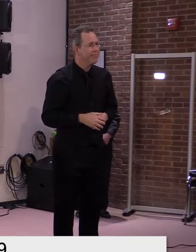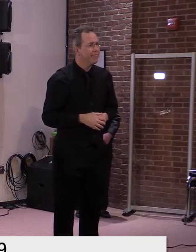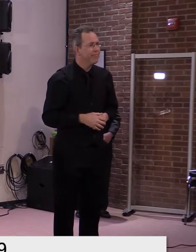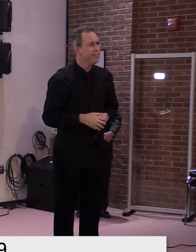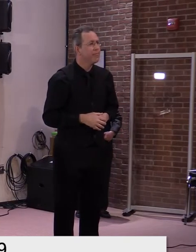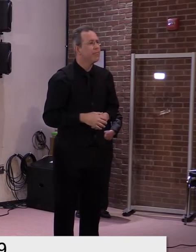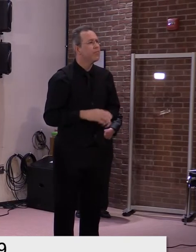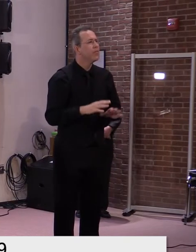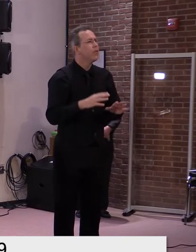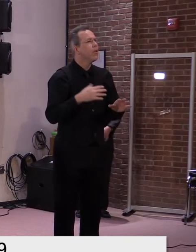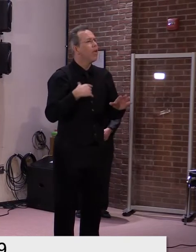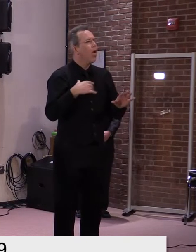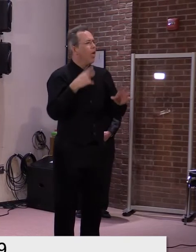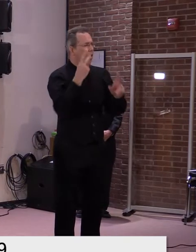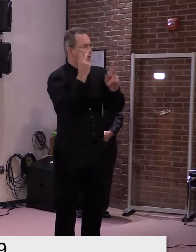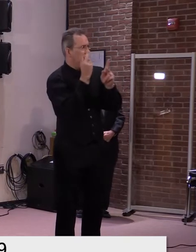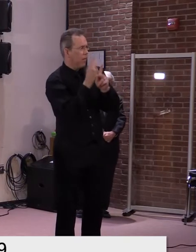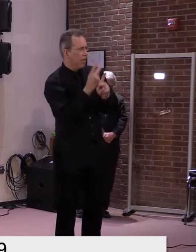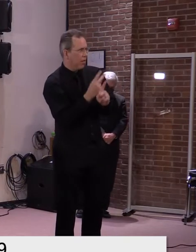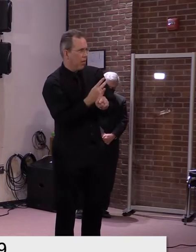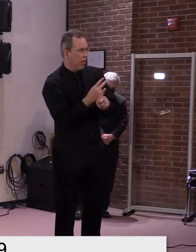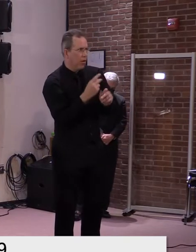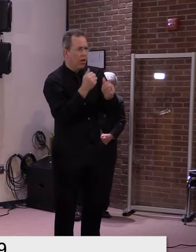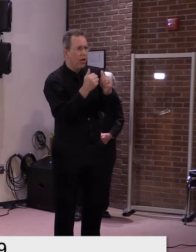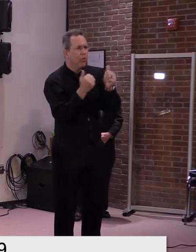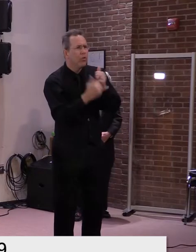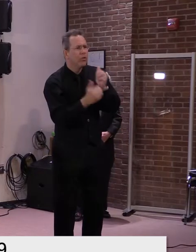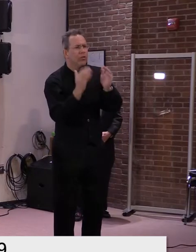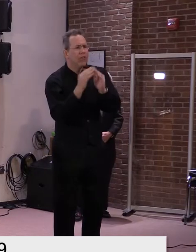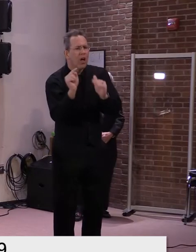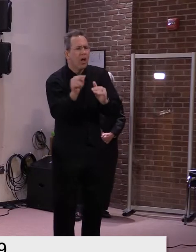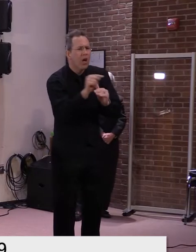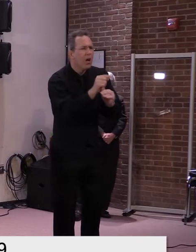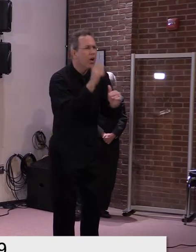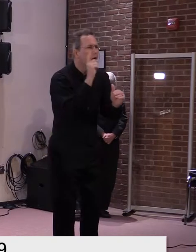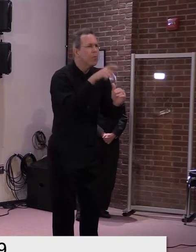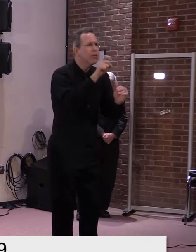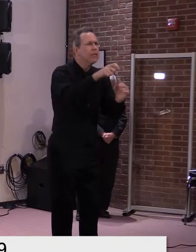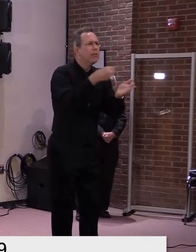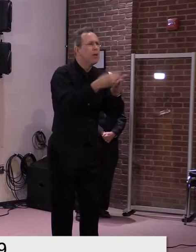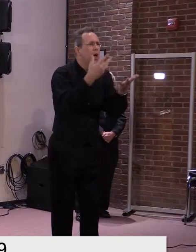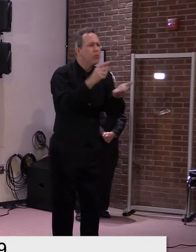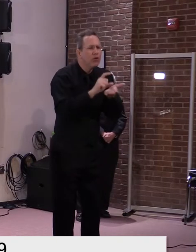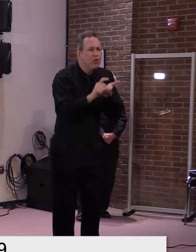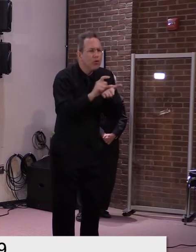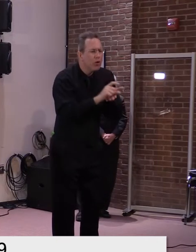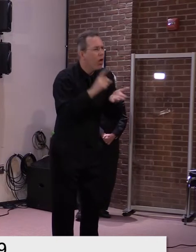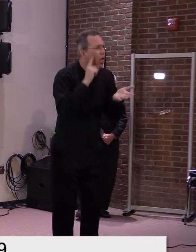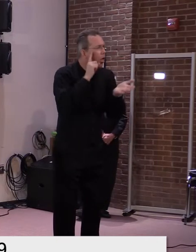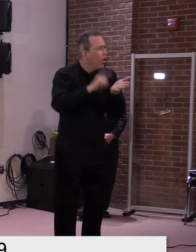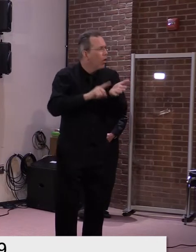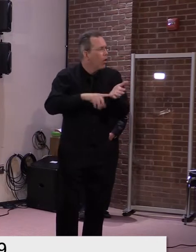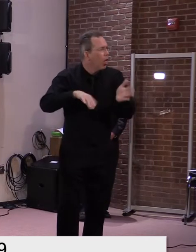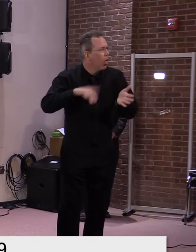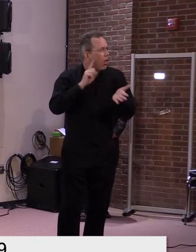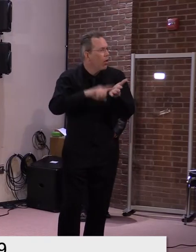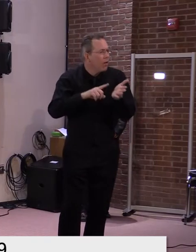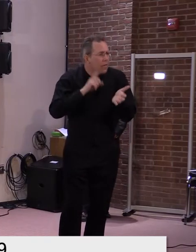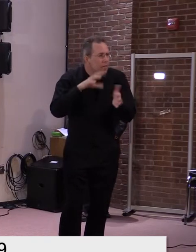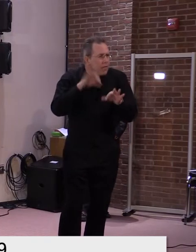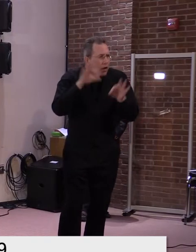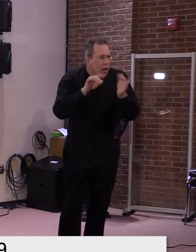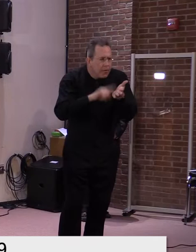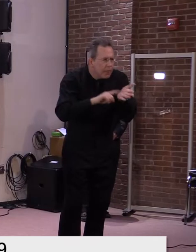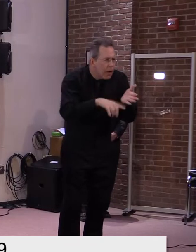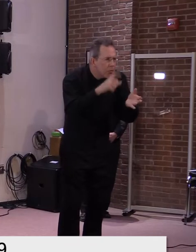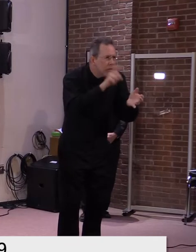how much each city, town, and village will be awarded once the county share is allocated and the local units of government within its boundaries,